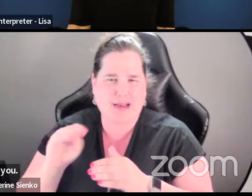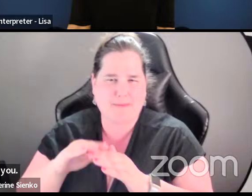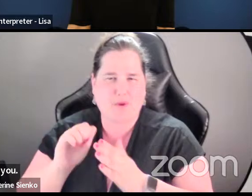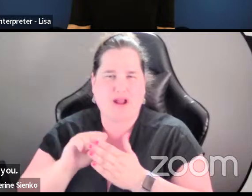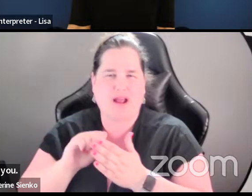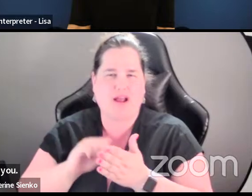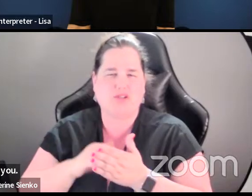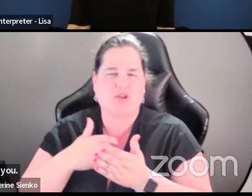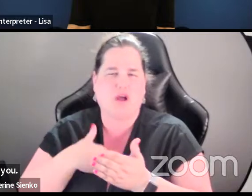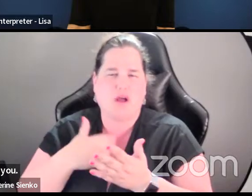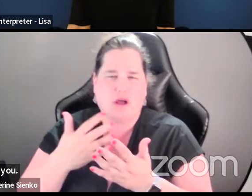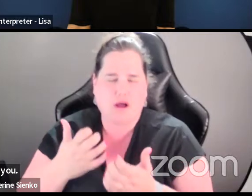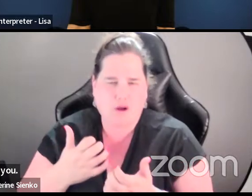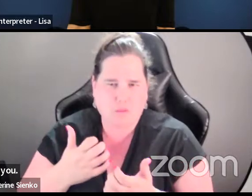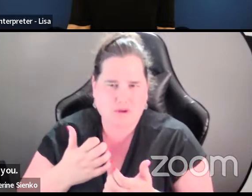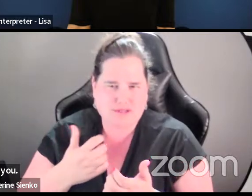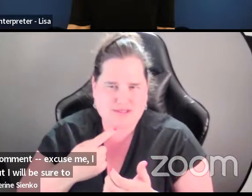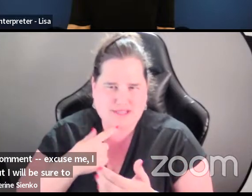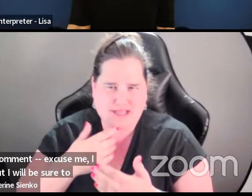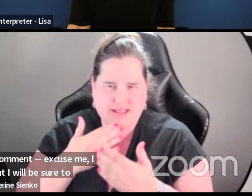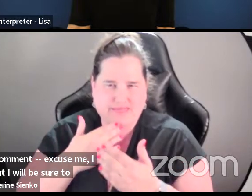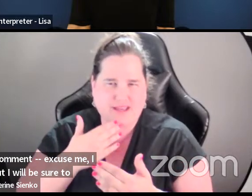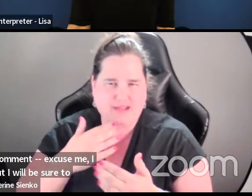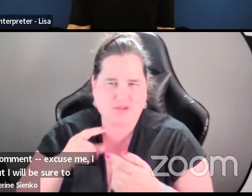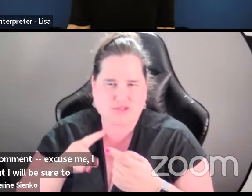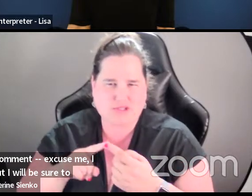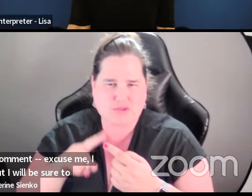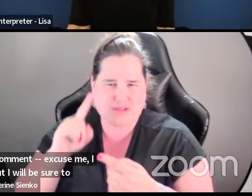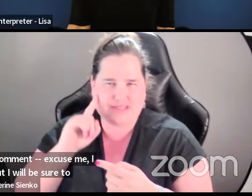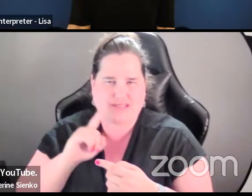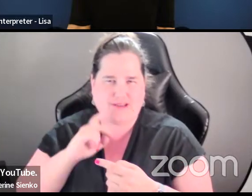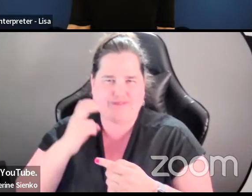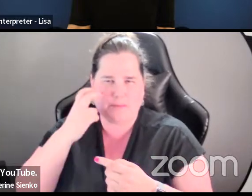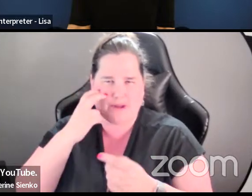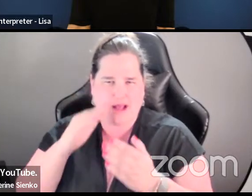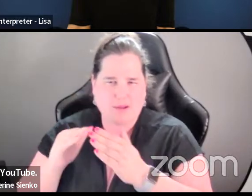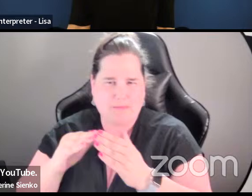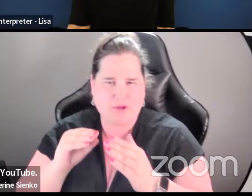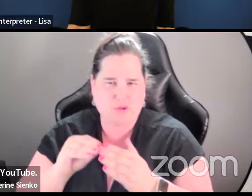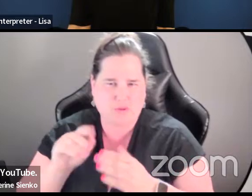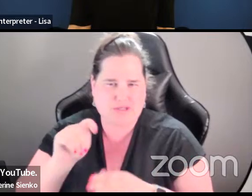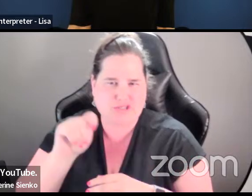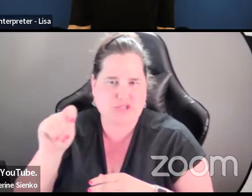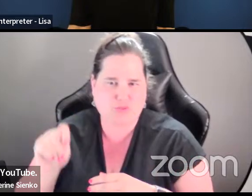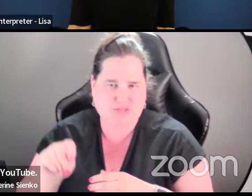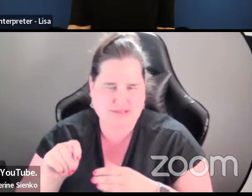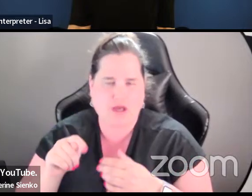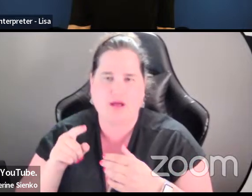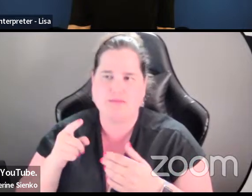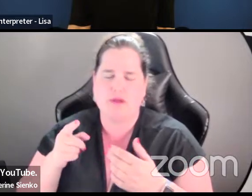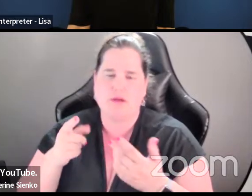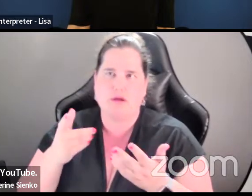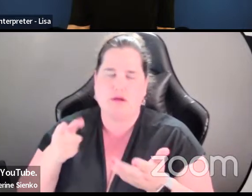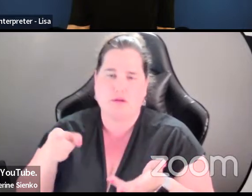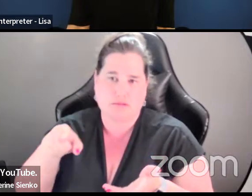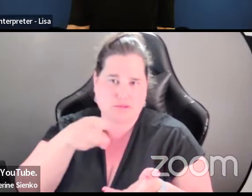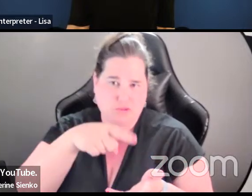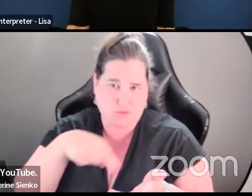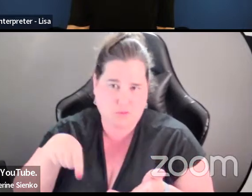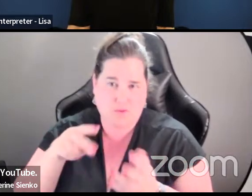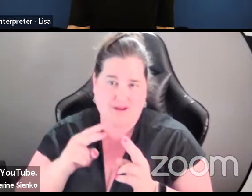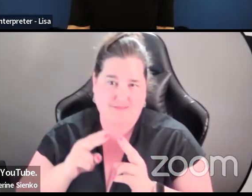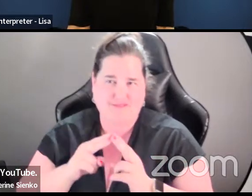on YouTube. We'll move on to the next item on the agenda. I do want to say thank you to the deafblind community